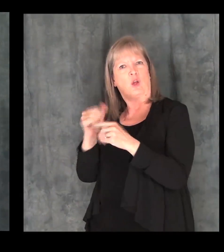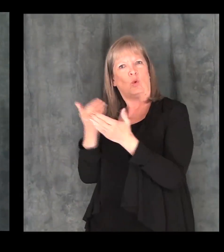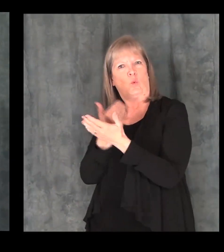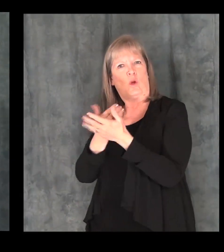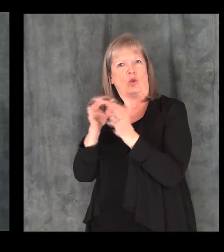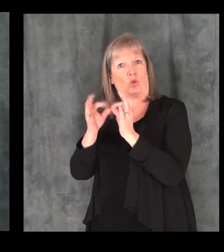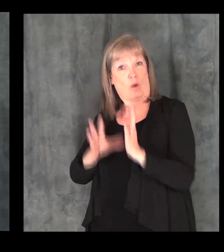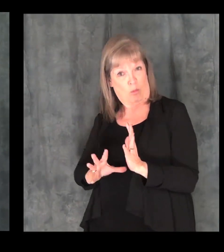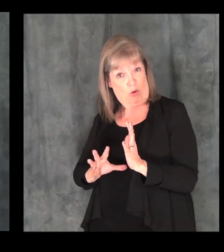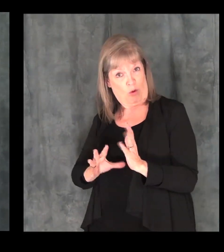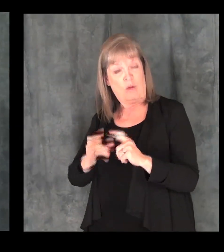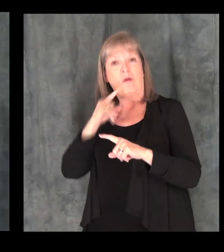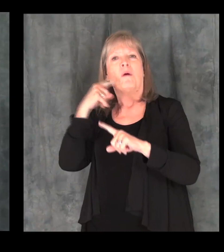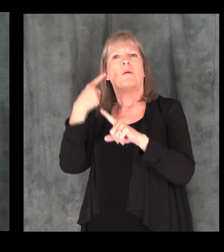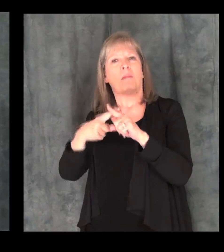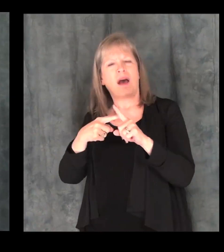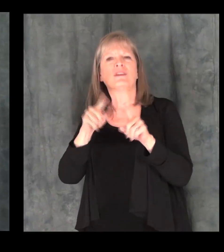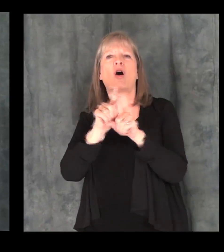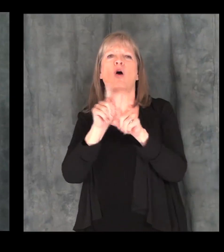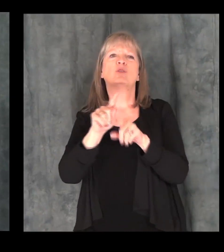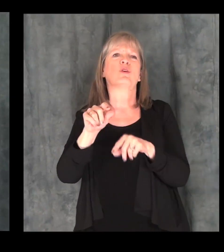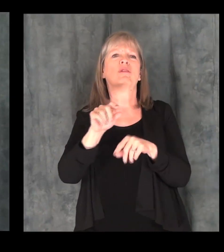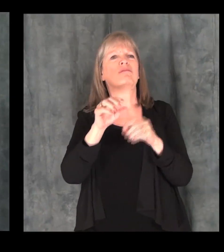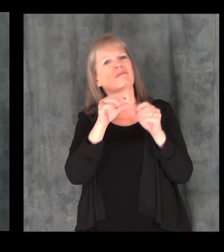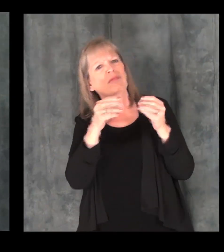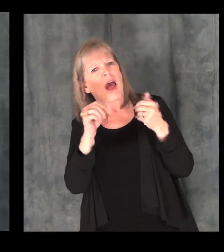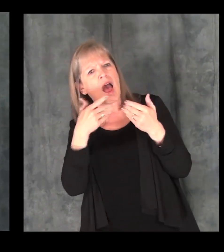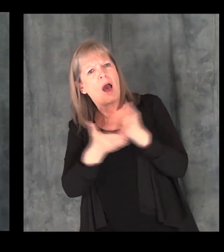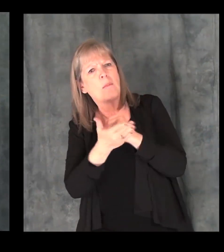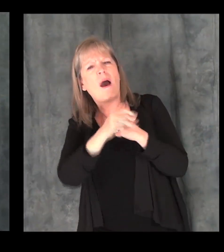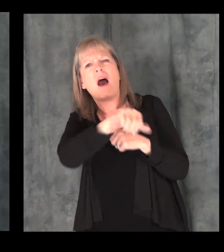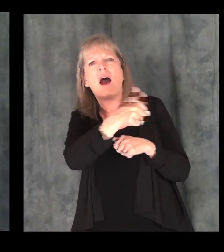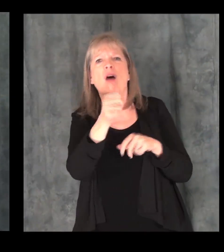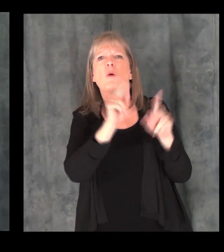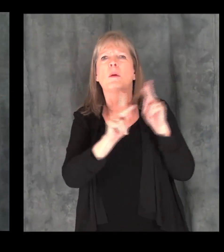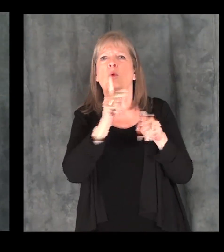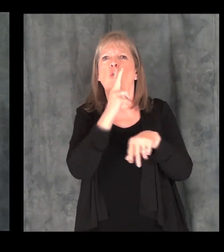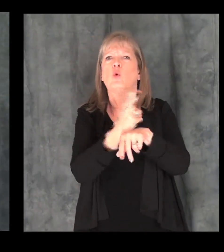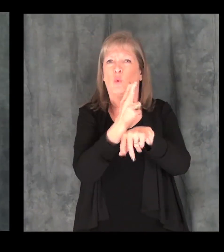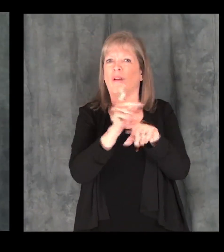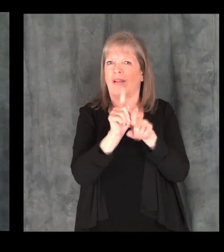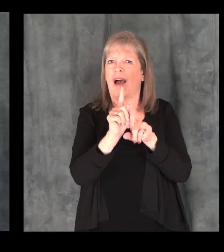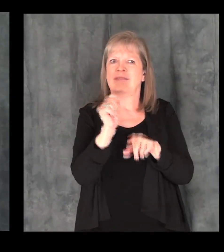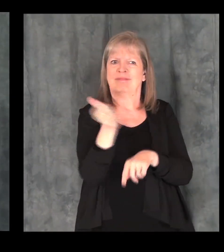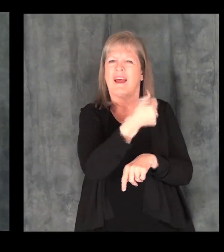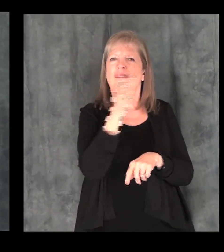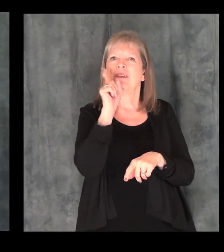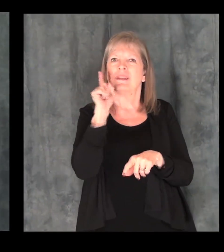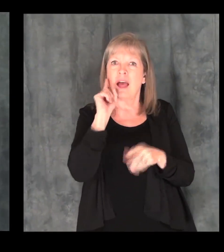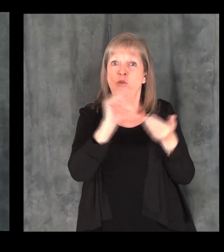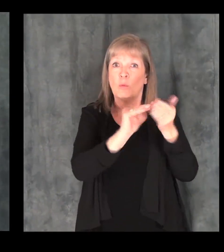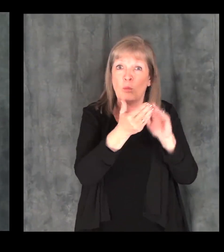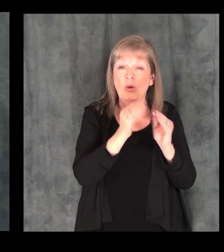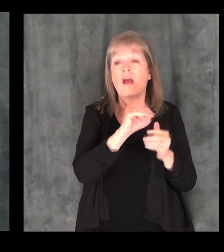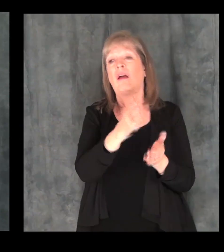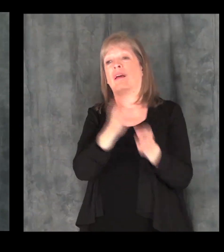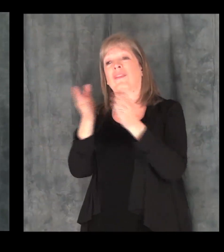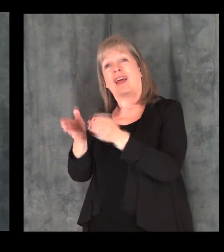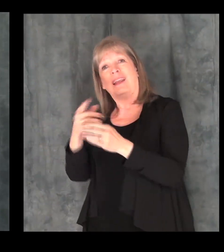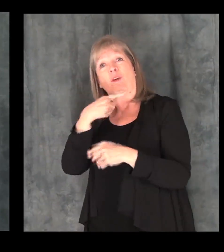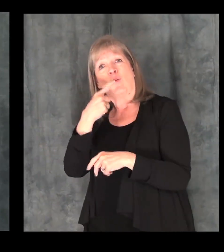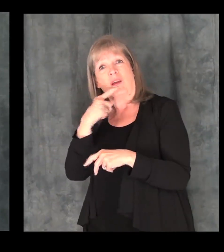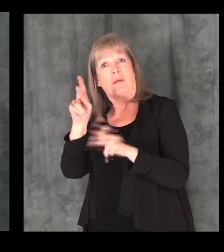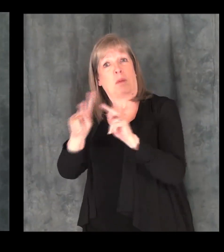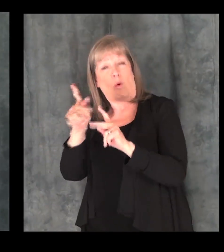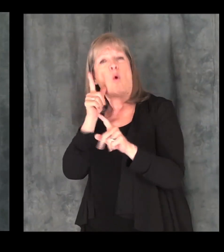sharing with other end users, so not just the sign language interpreters but also the deaf community and other hearing people that will rely